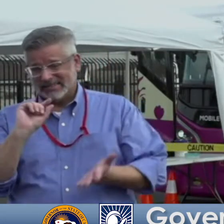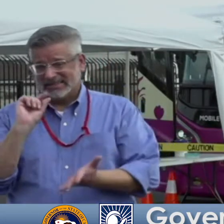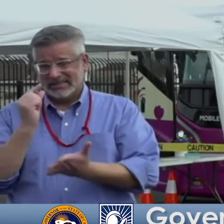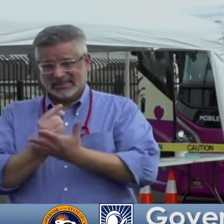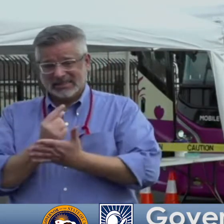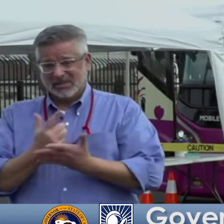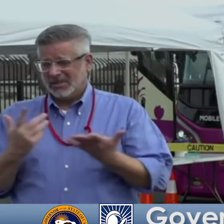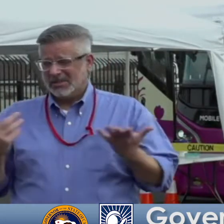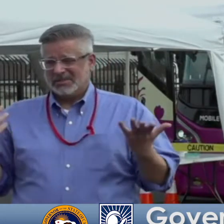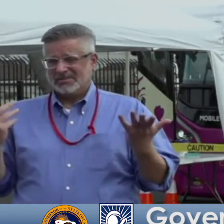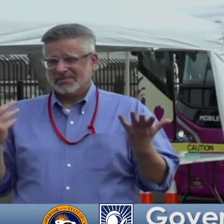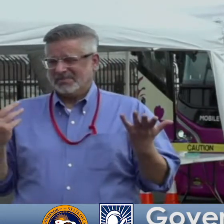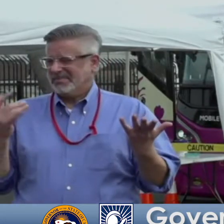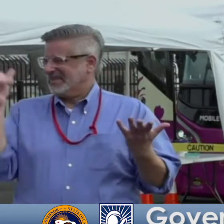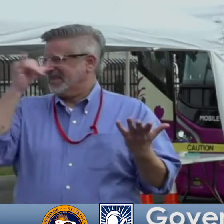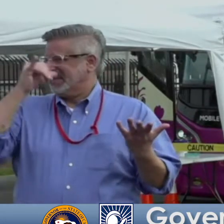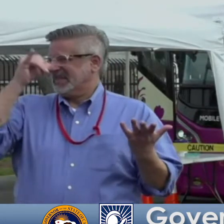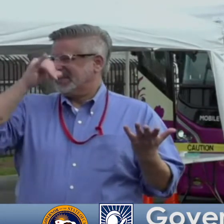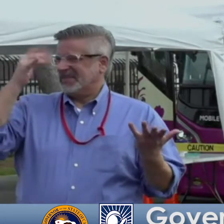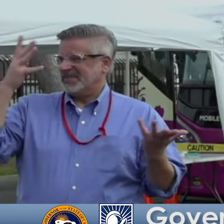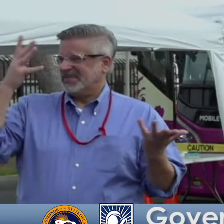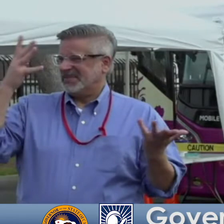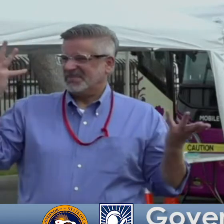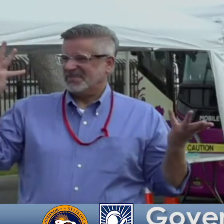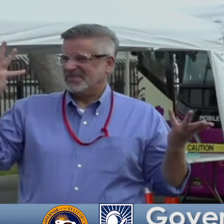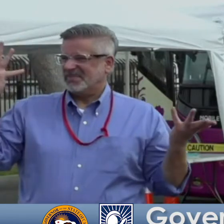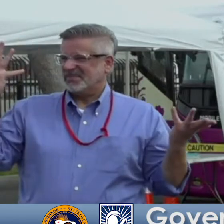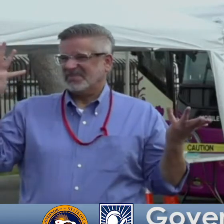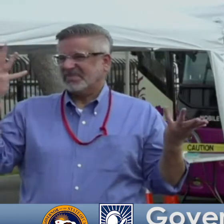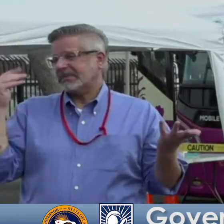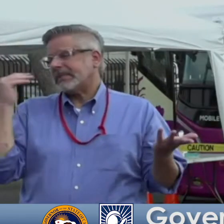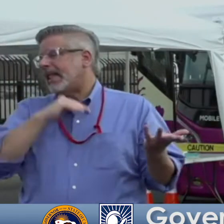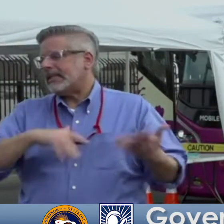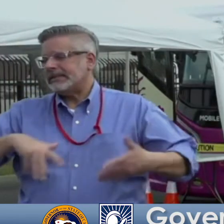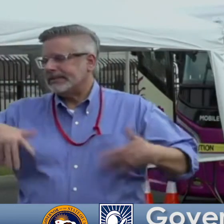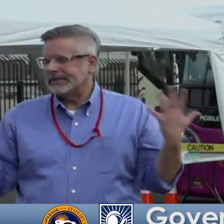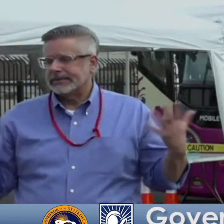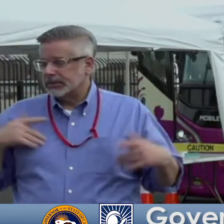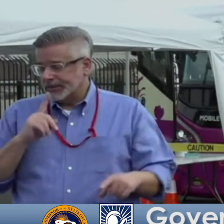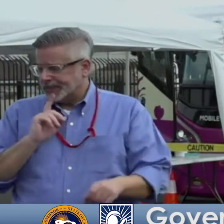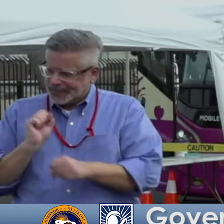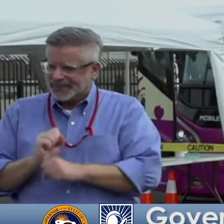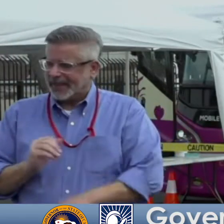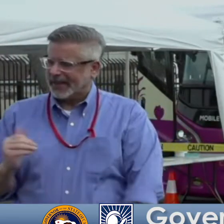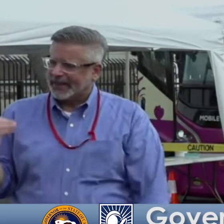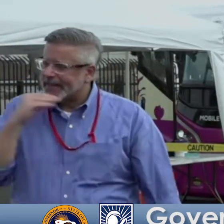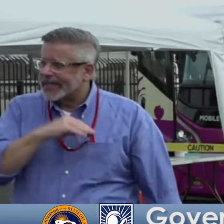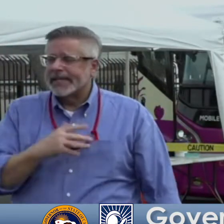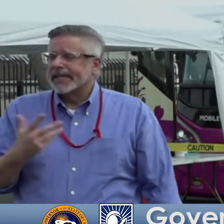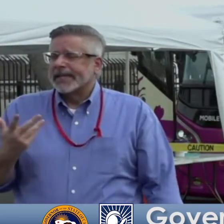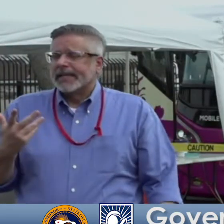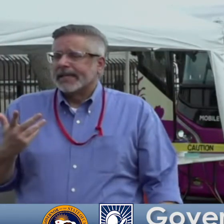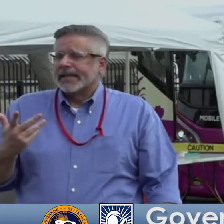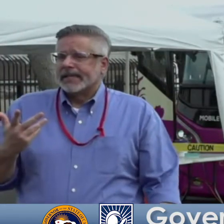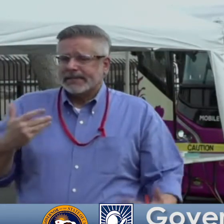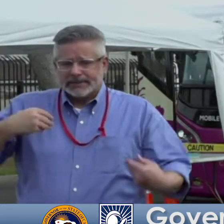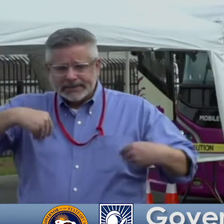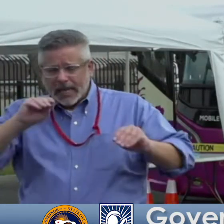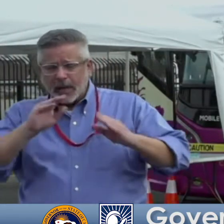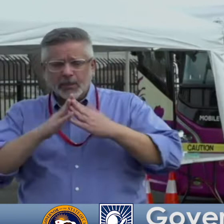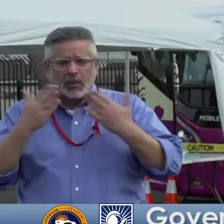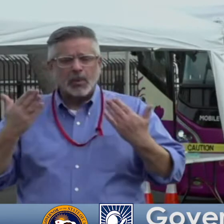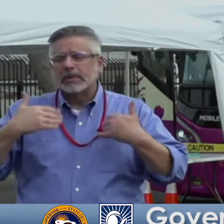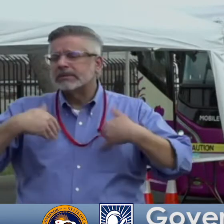that, this nonsense they're spewing. Lies. They're just outright lies. And they're able to sell books and